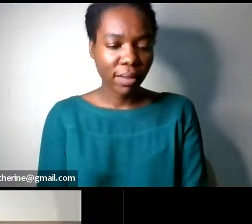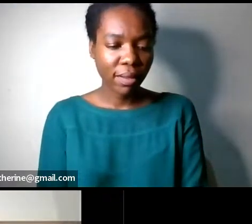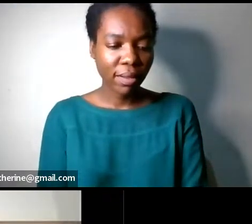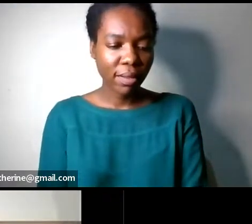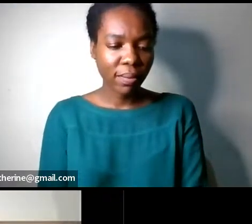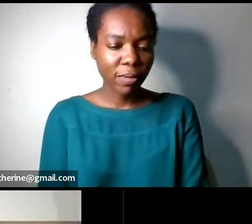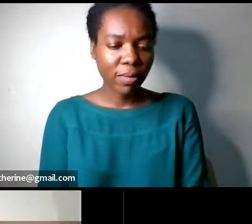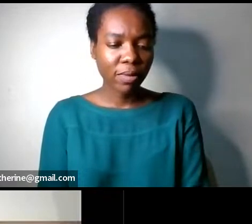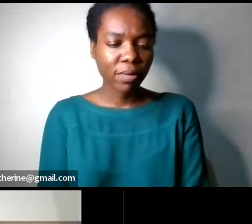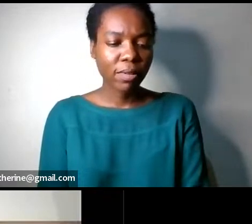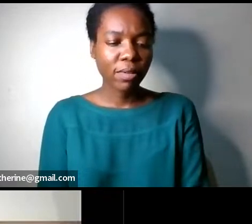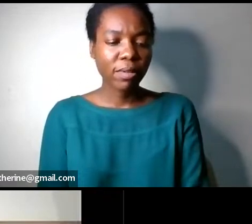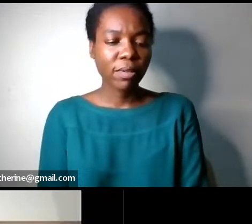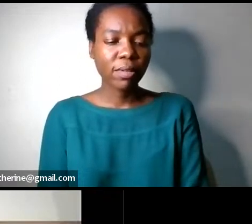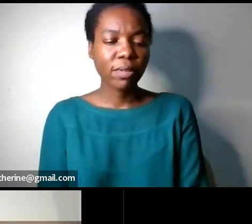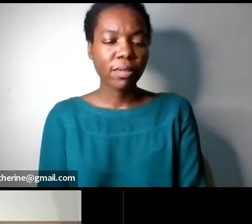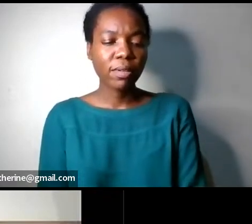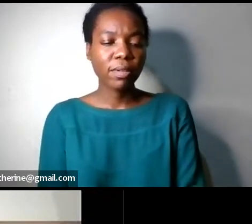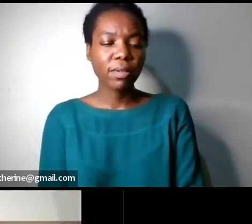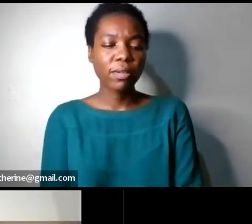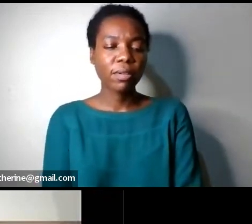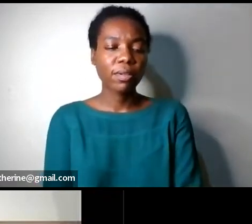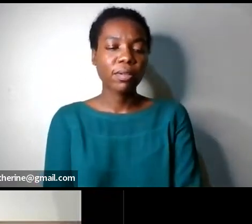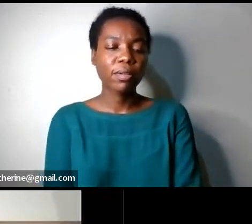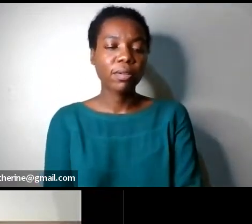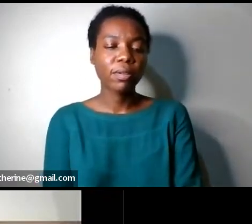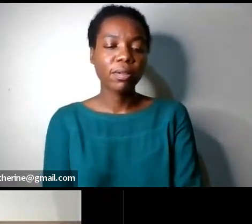the best of us most of the time, really.